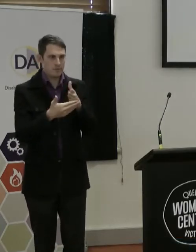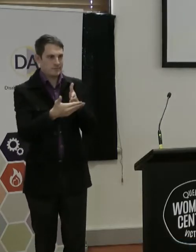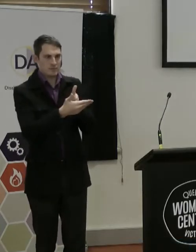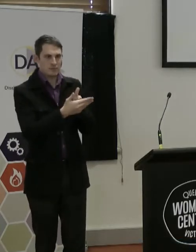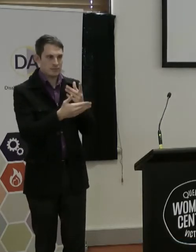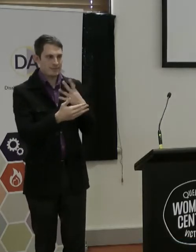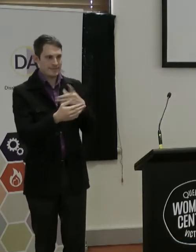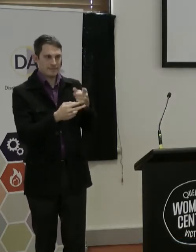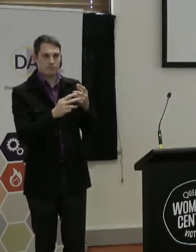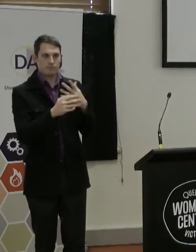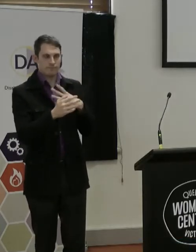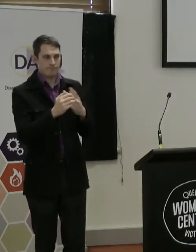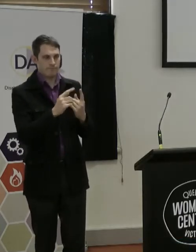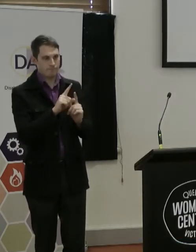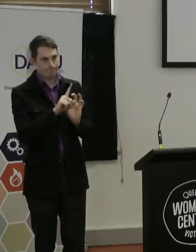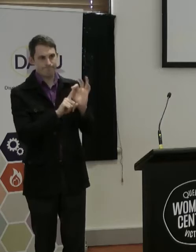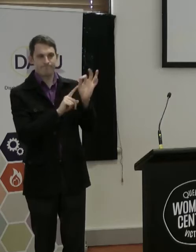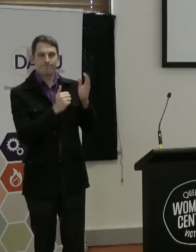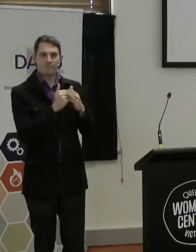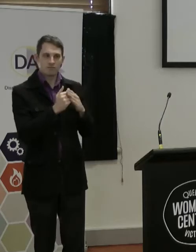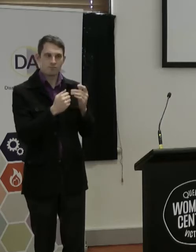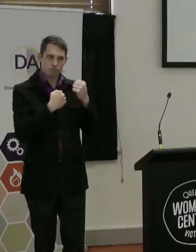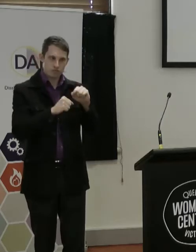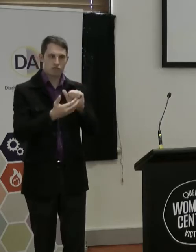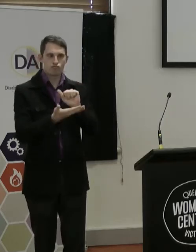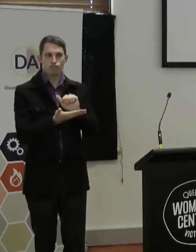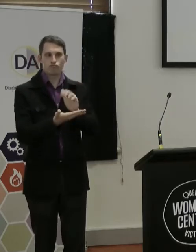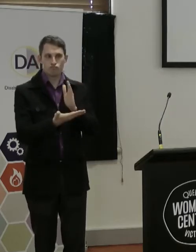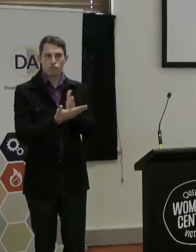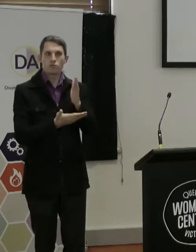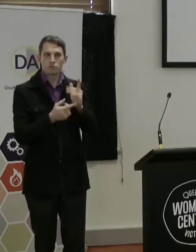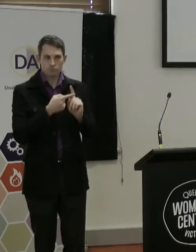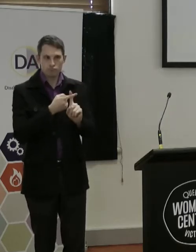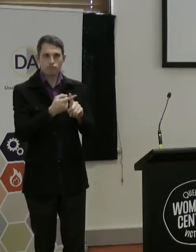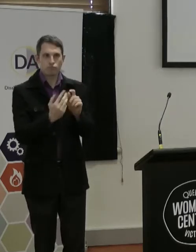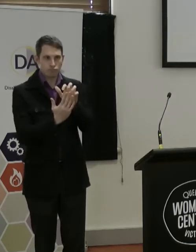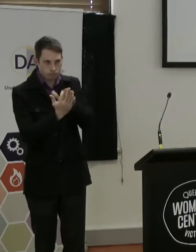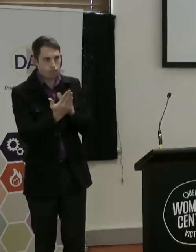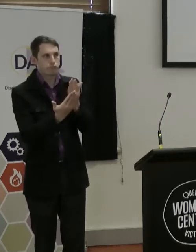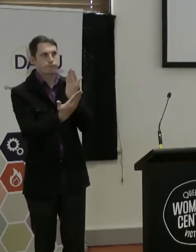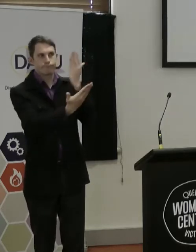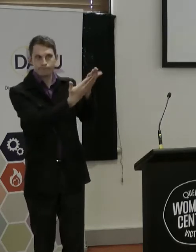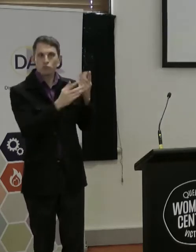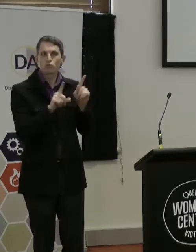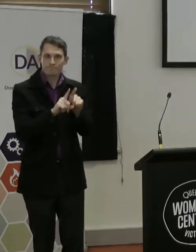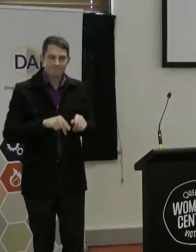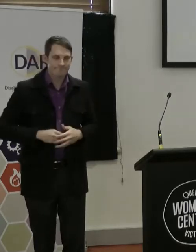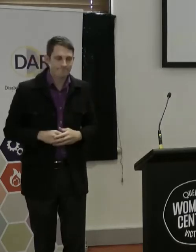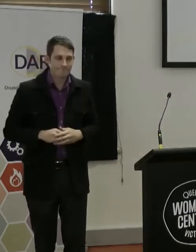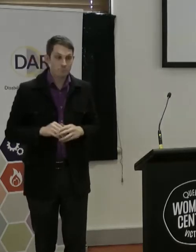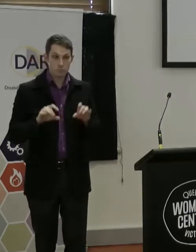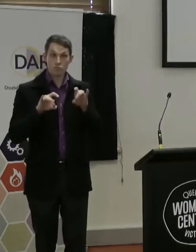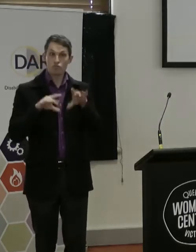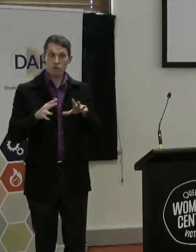fixed to ensure that people's rights are adequately protected, promoted and upheld. So Australia was due to